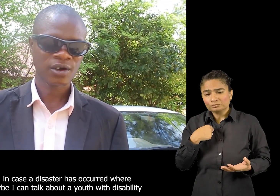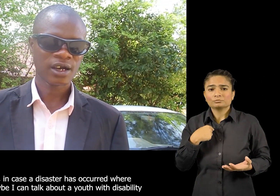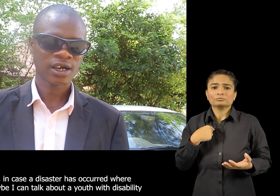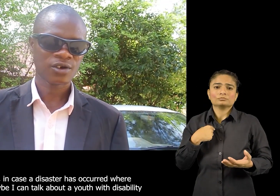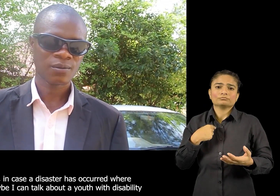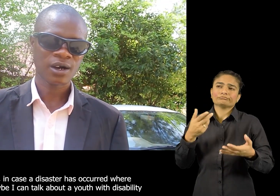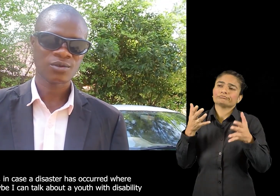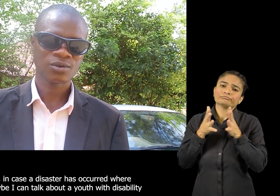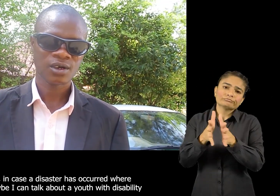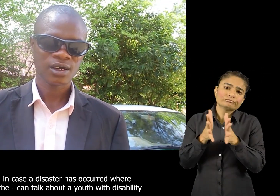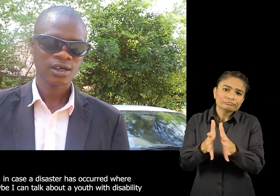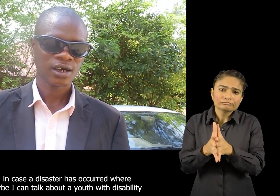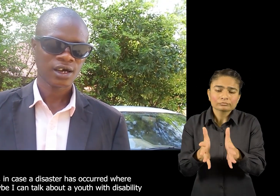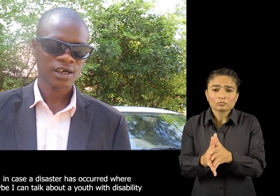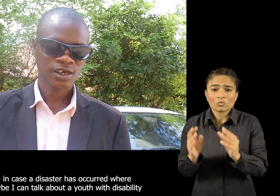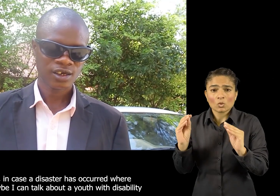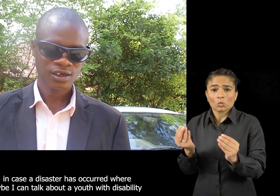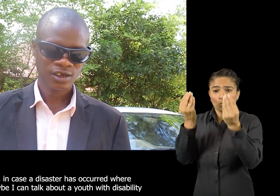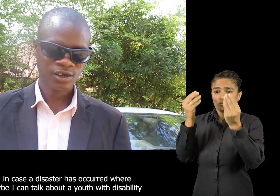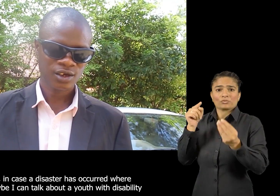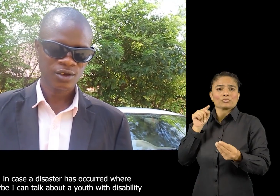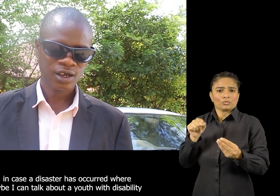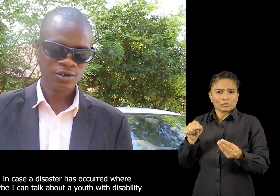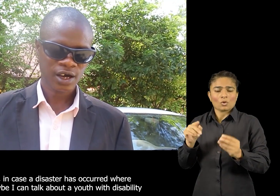maybe I can talk about